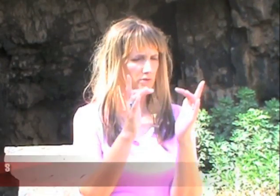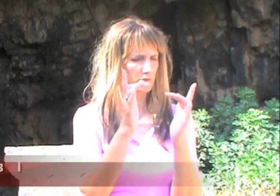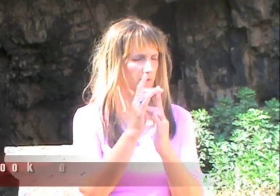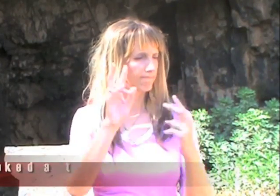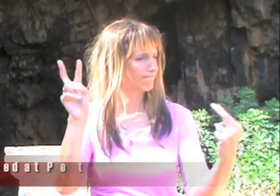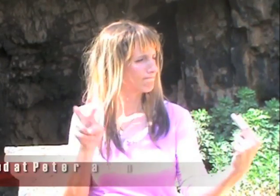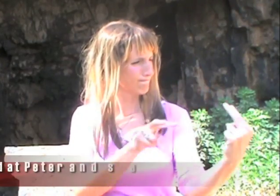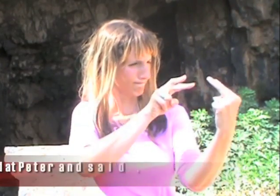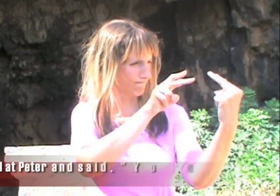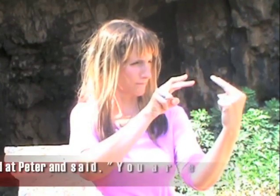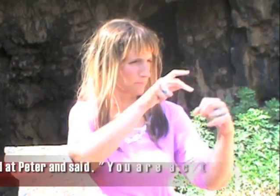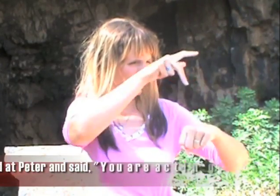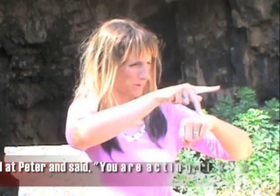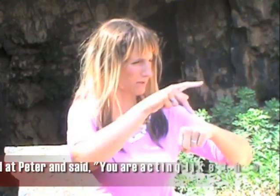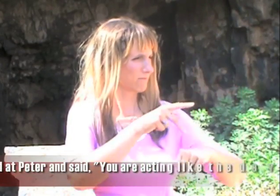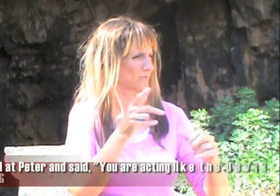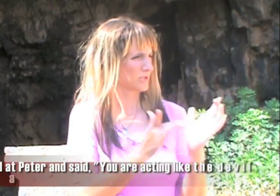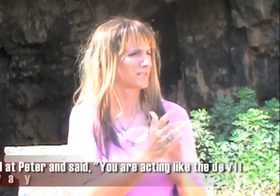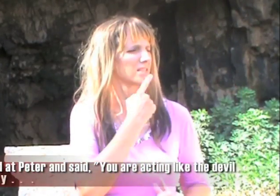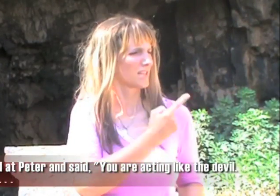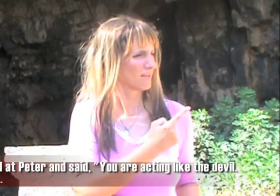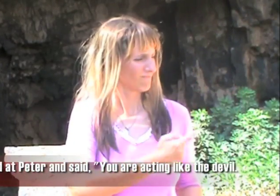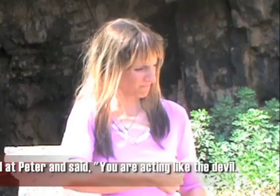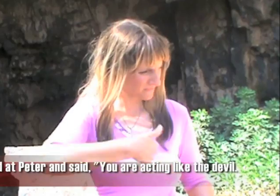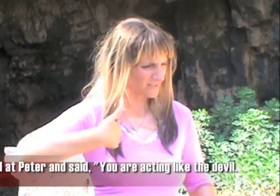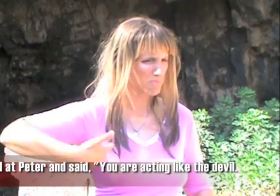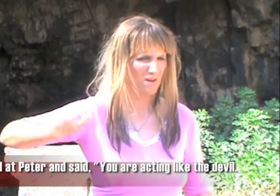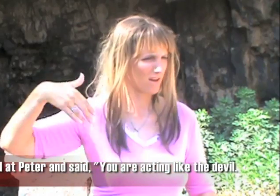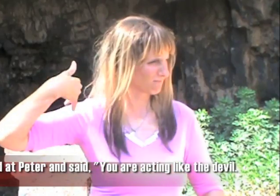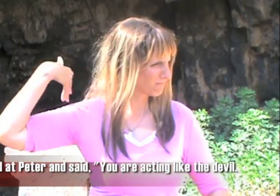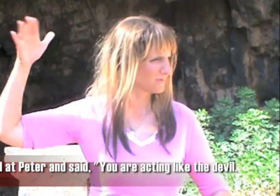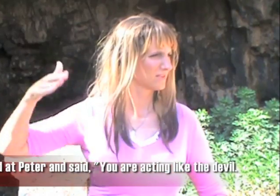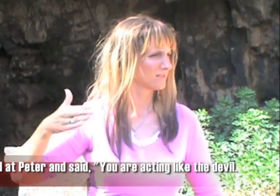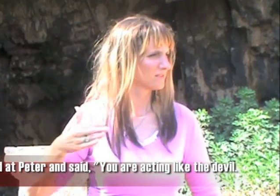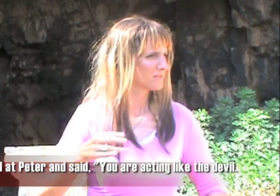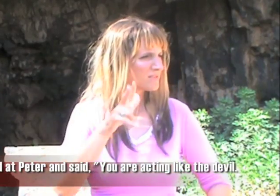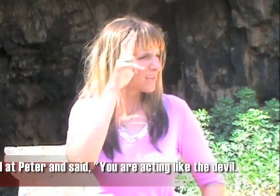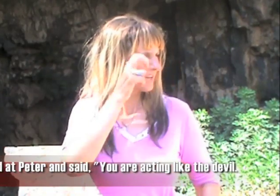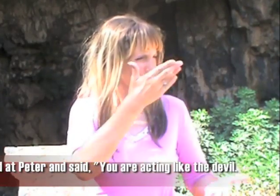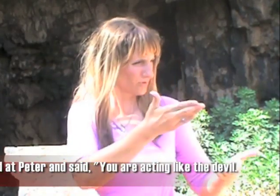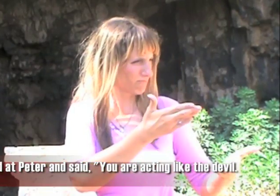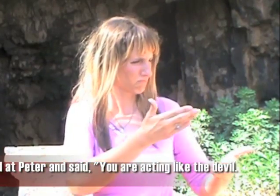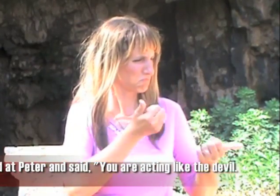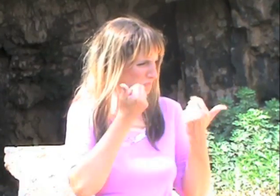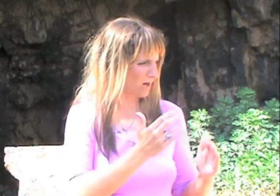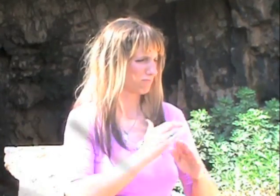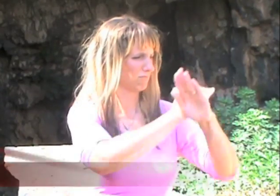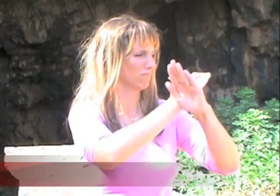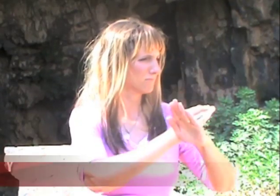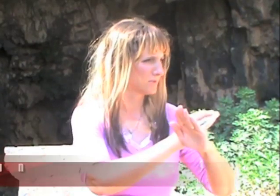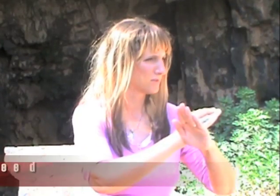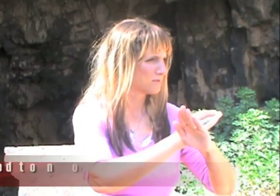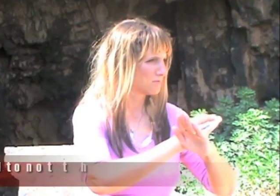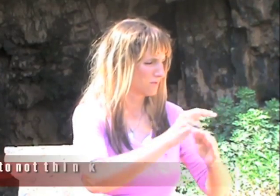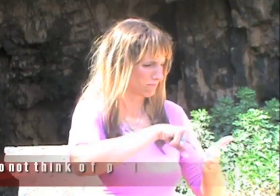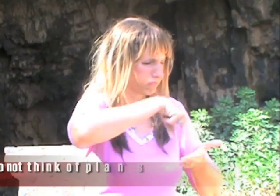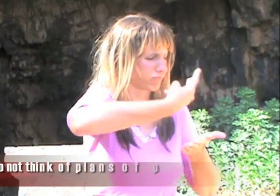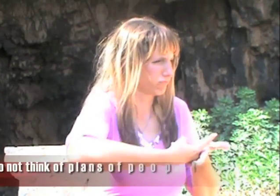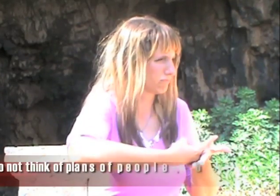And Jesus turned and said to Peter, "Peter, get thee behind me, Satan. You are a